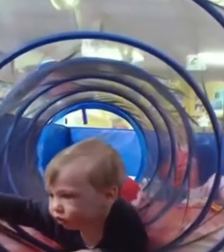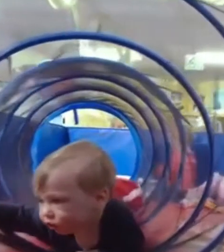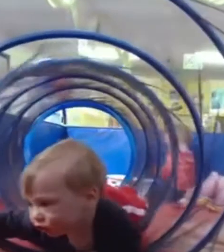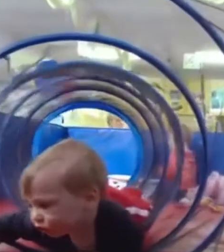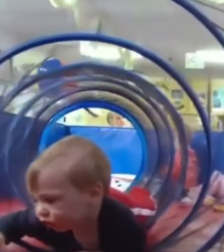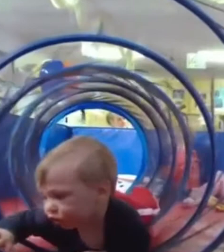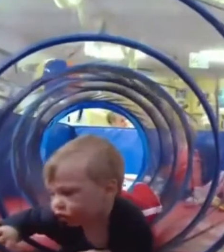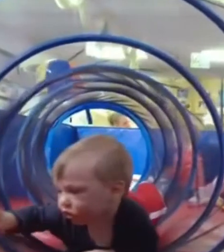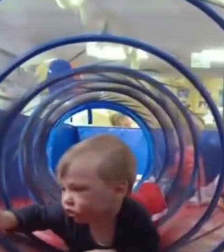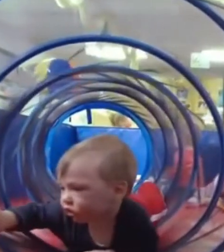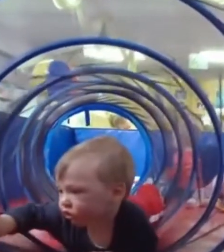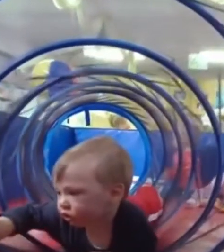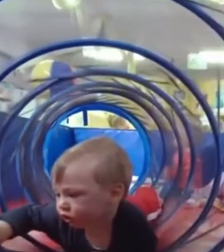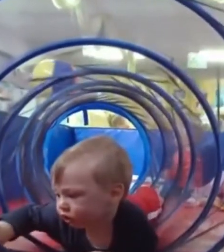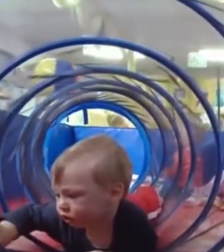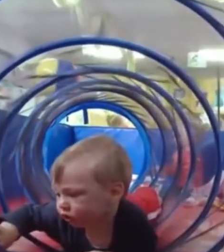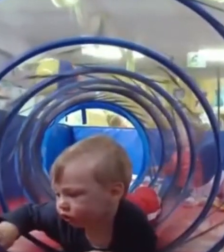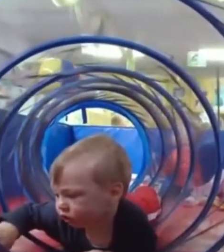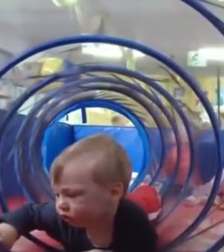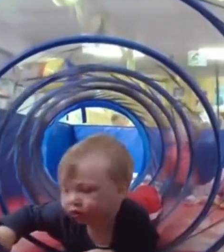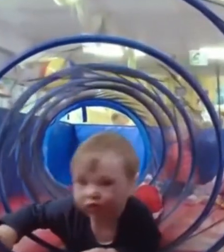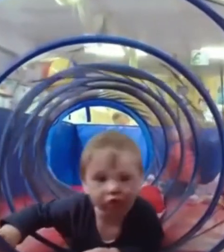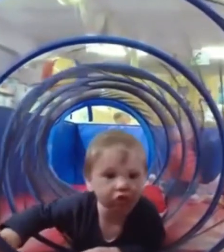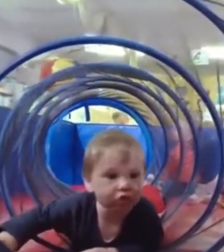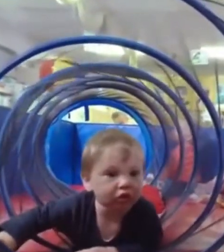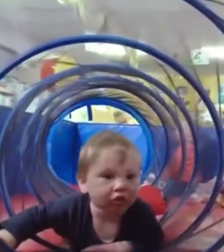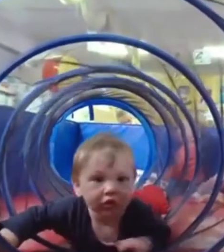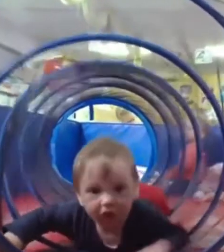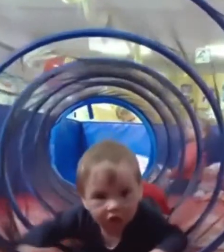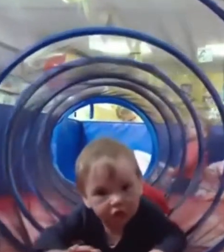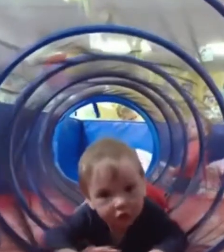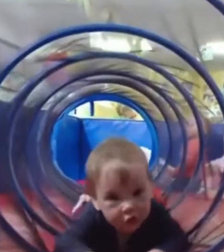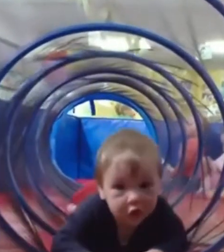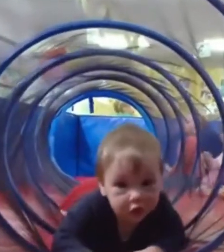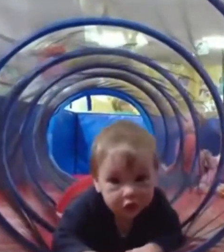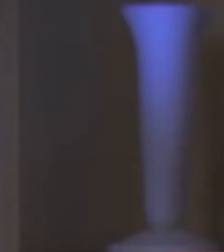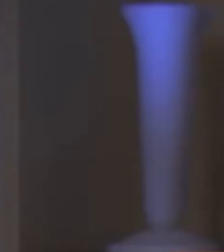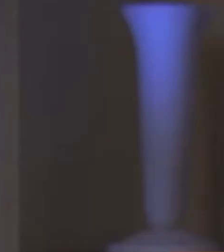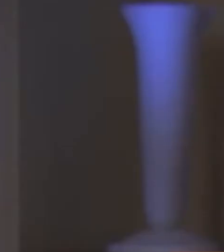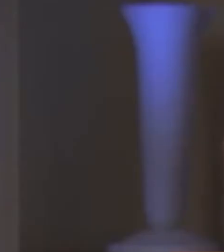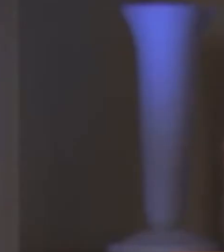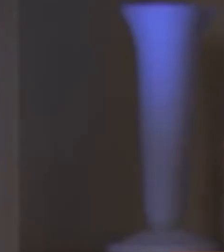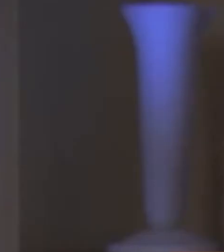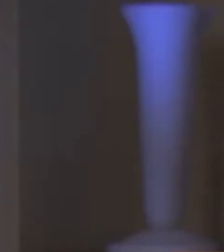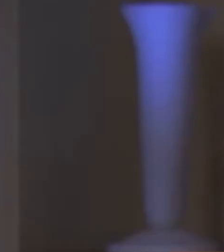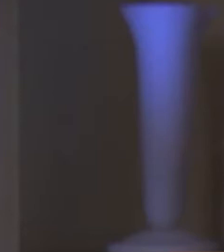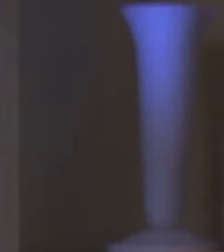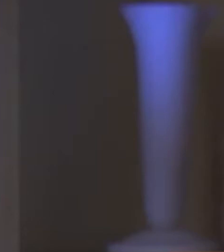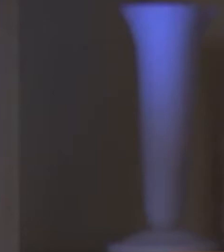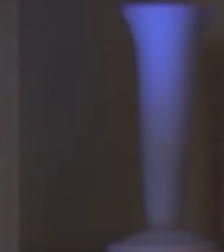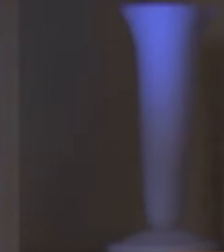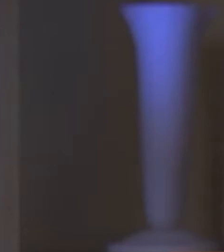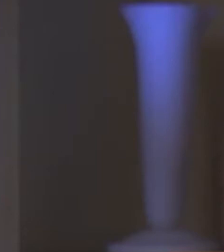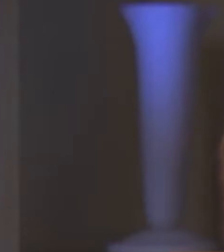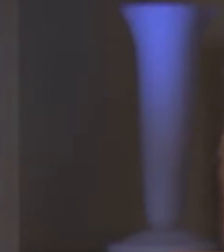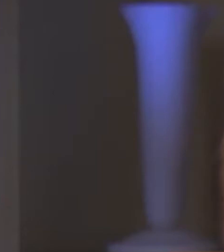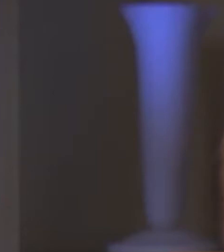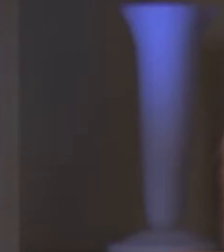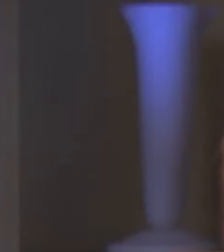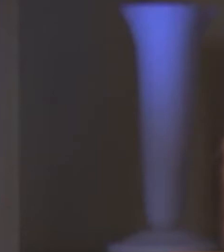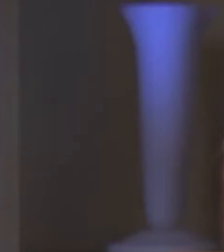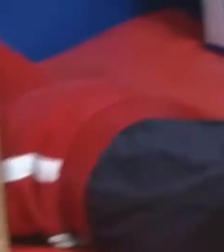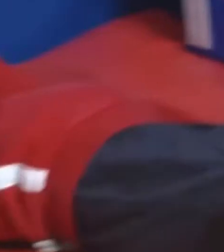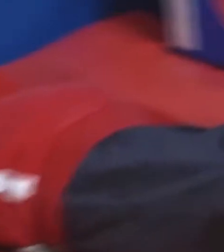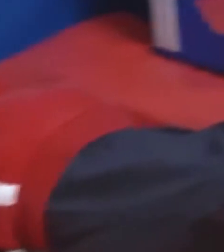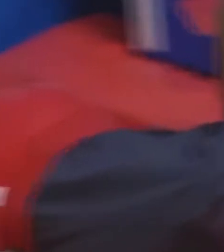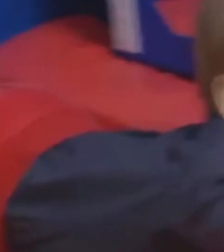roots of executive functioning skills. What's going on in our brains is unbelievably intricate and